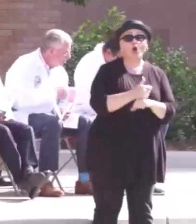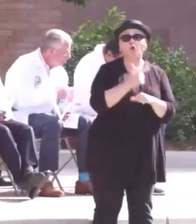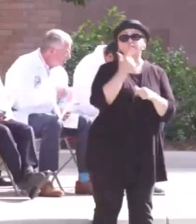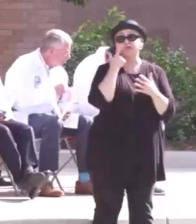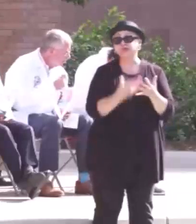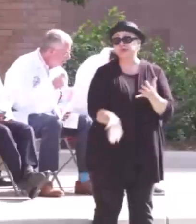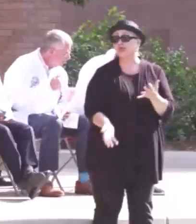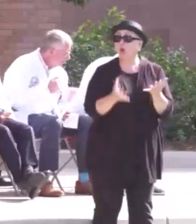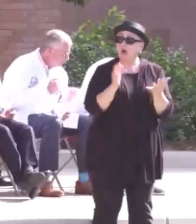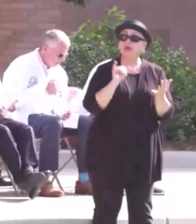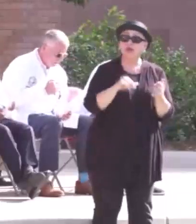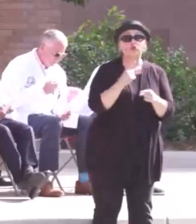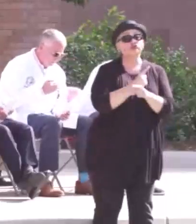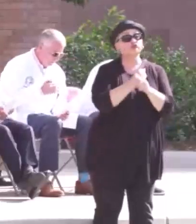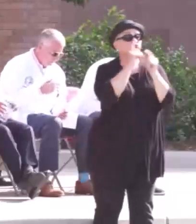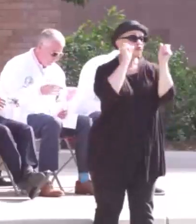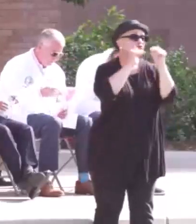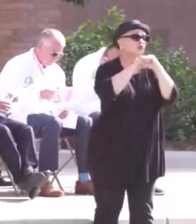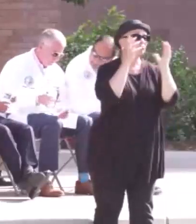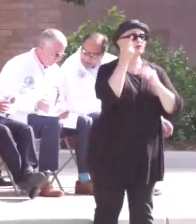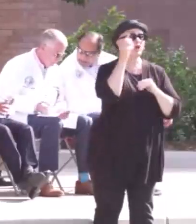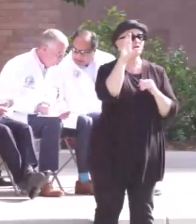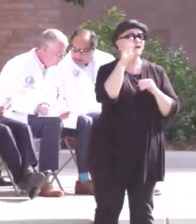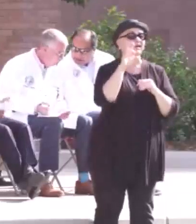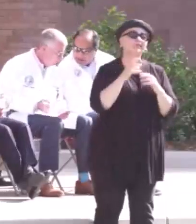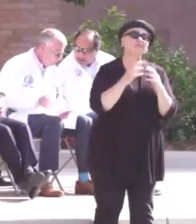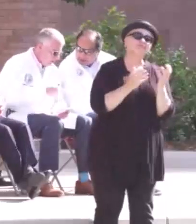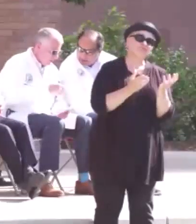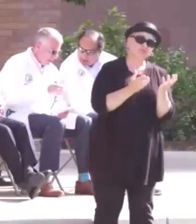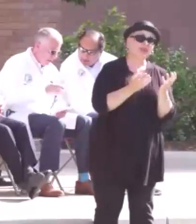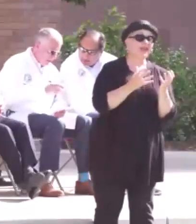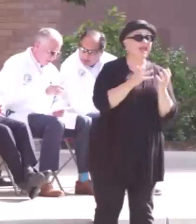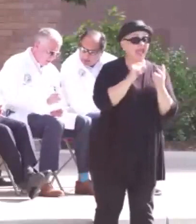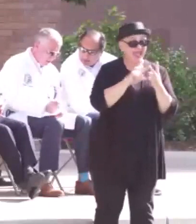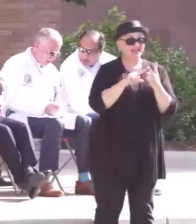or would like, and that we've gotten it wrong sometimes. That's a